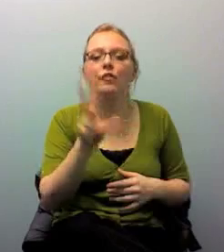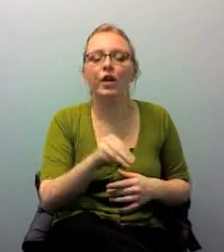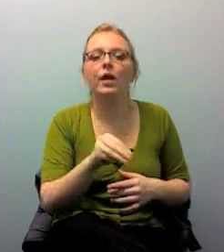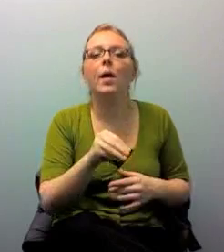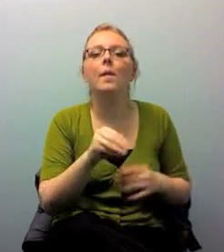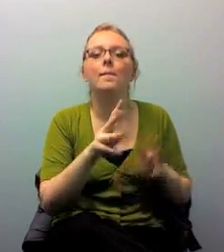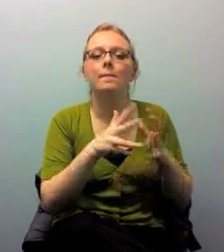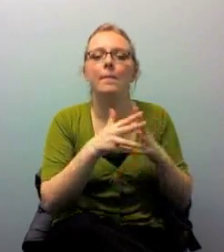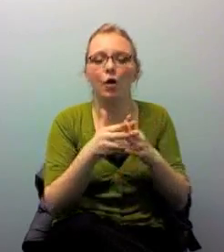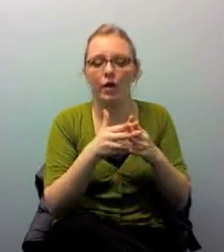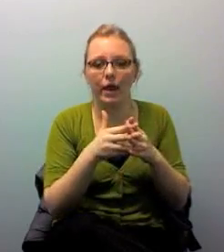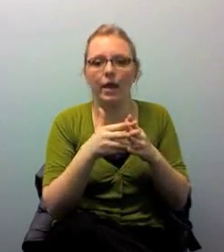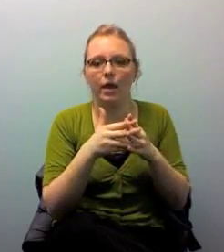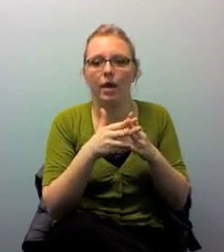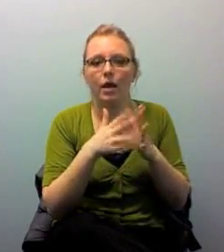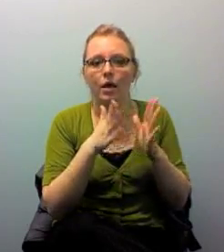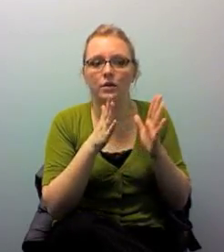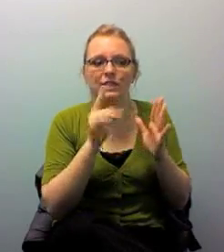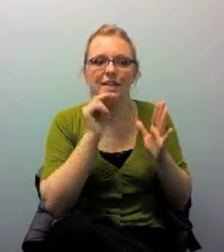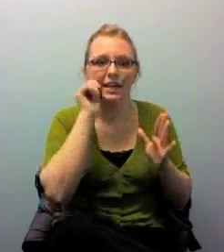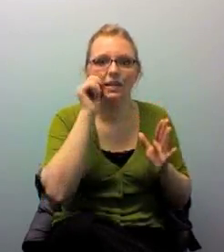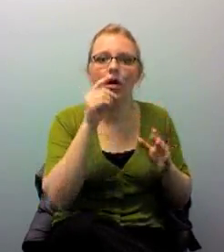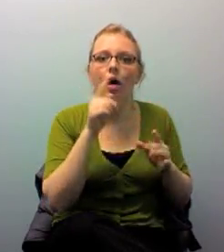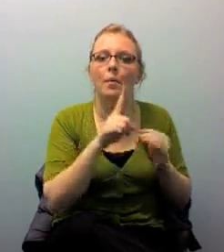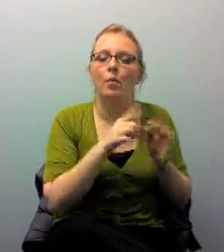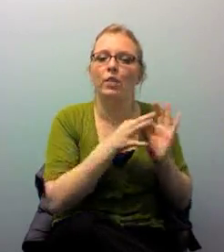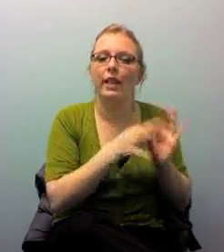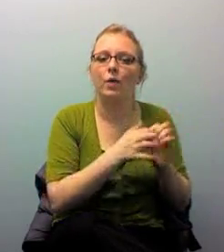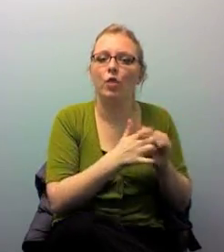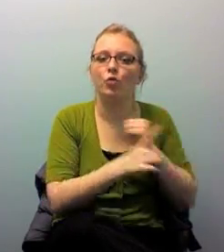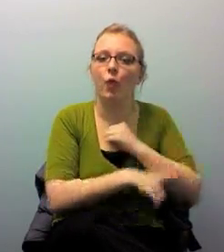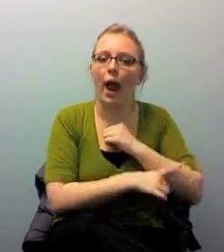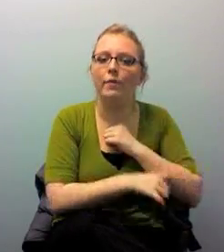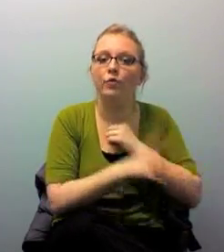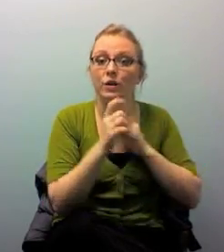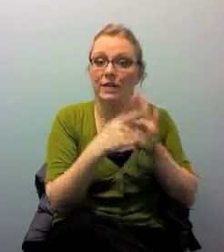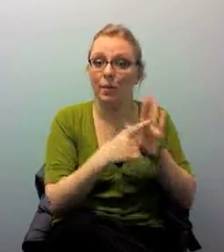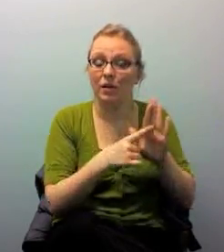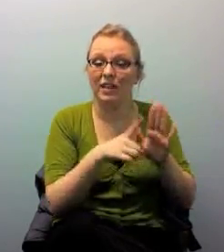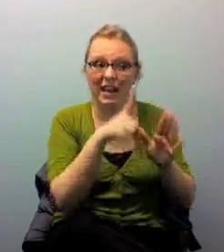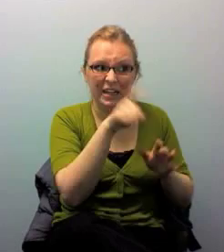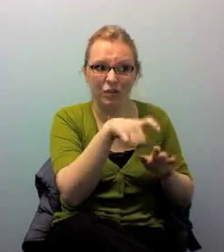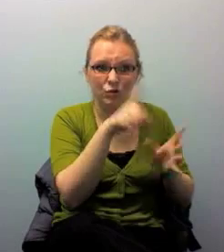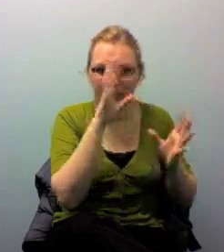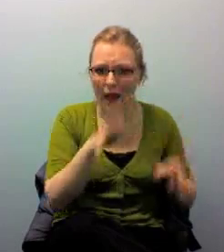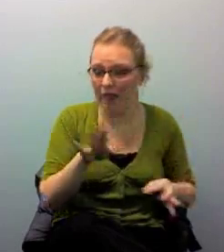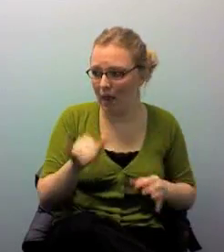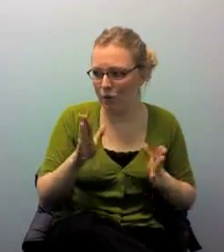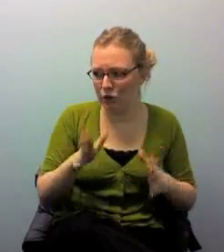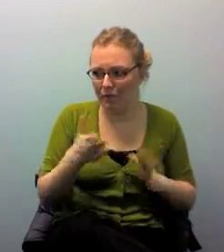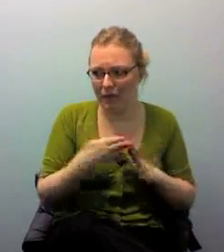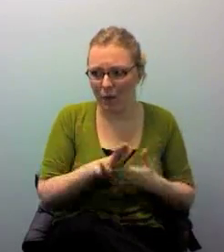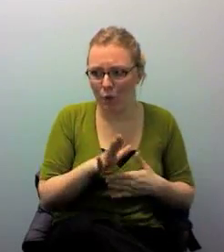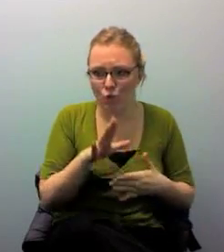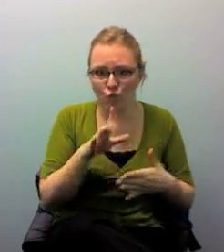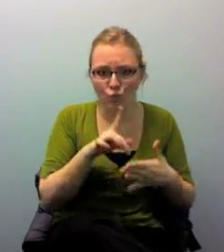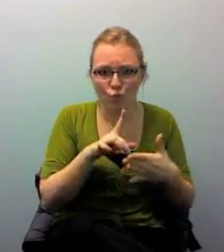and crime, for example, they need to decide whether that person is being a racist or insensitive,